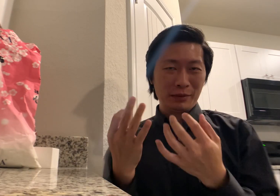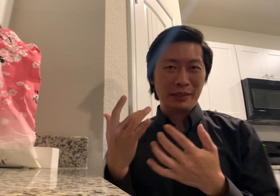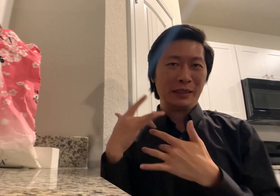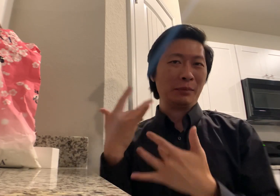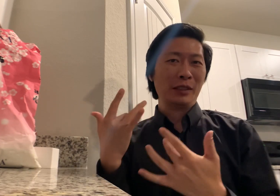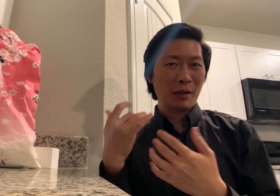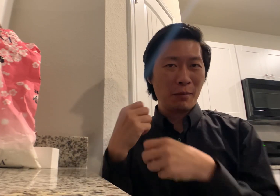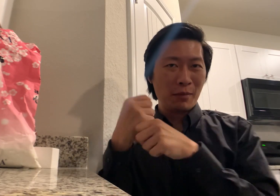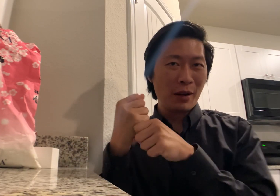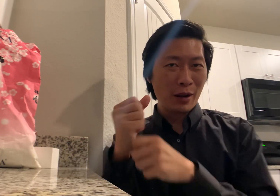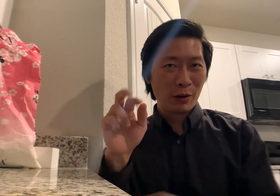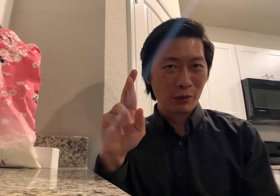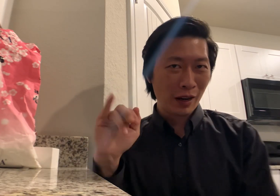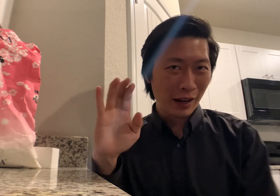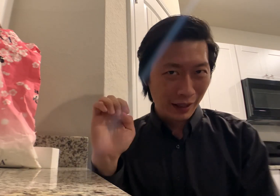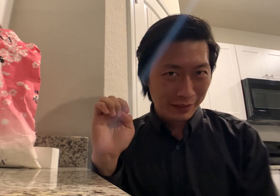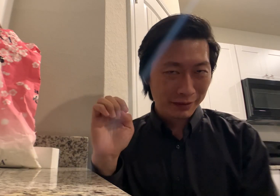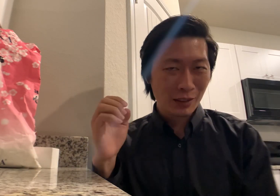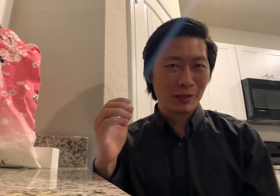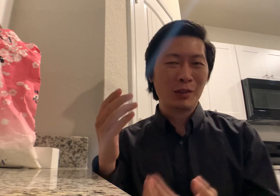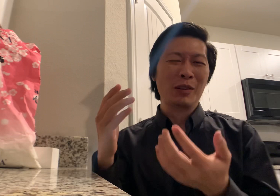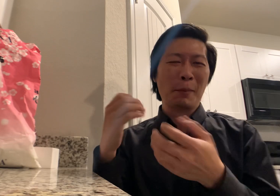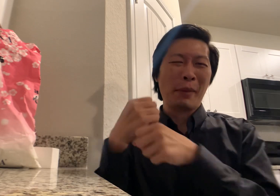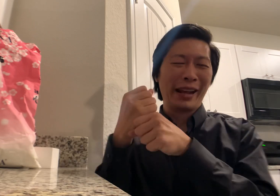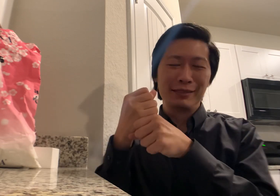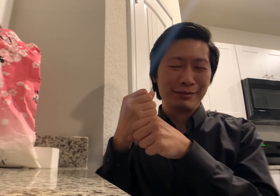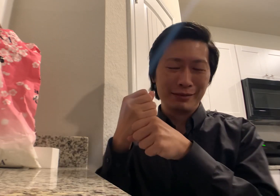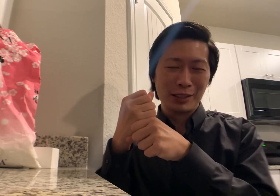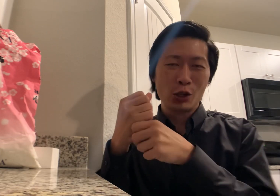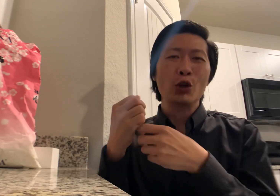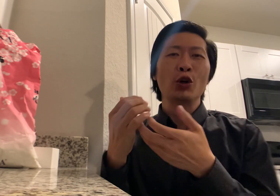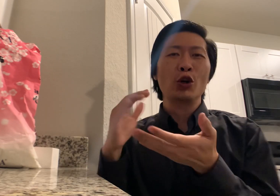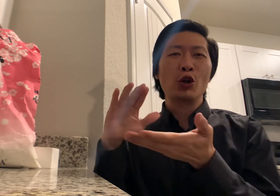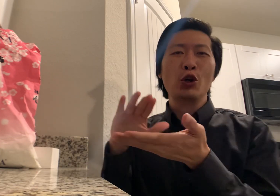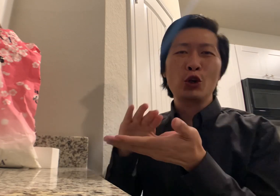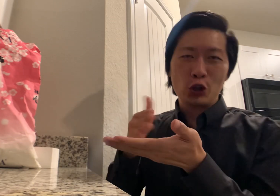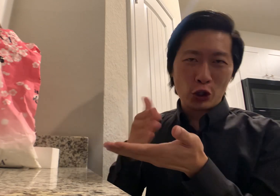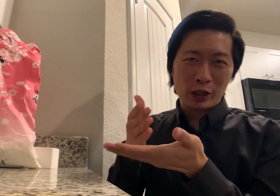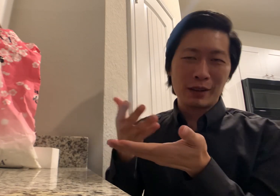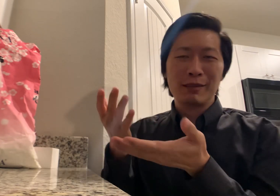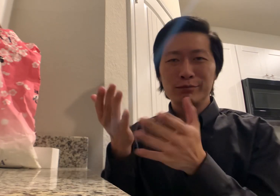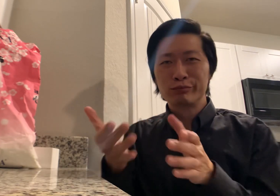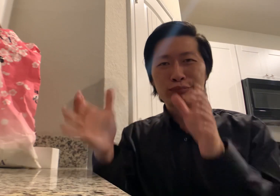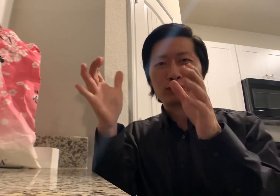my family's way of making rice. Well, I shouldn't be saying making, but